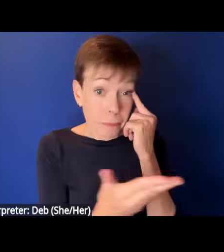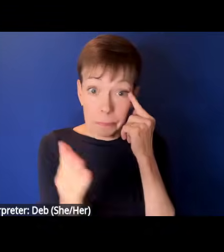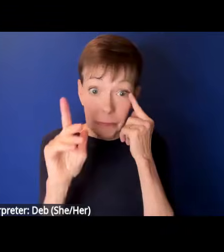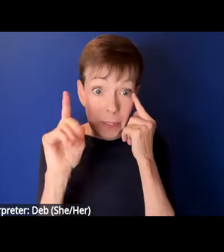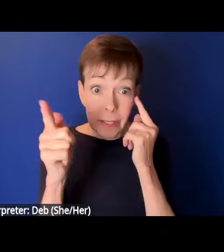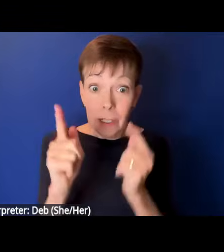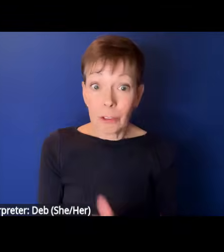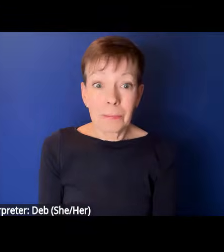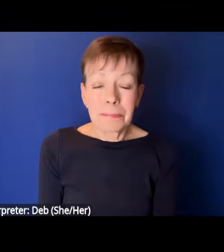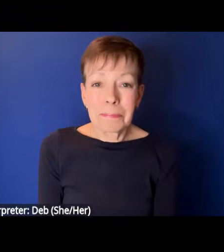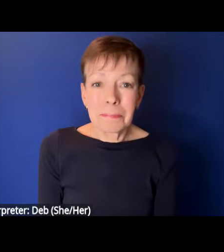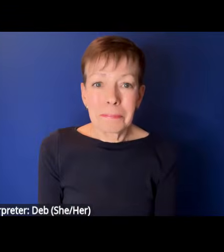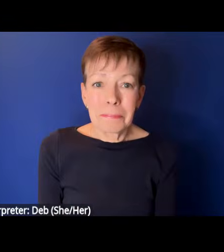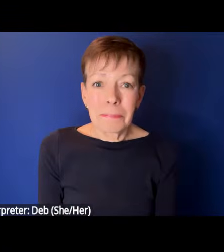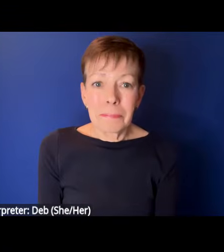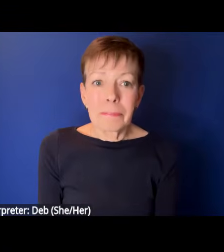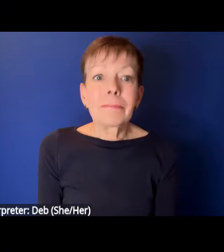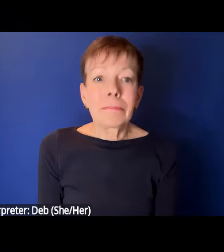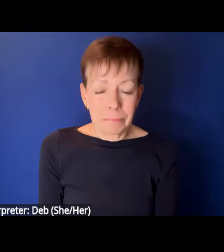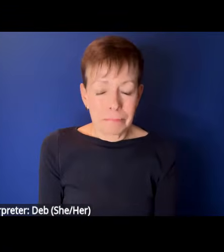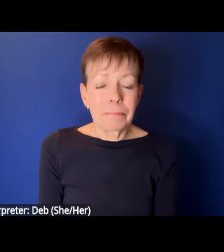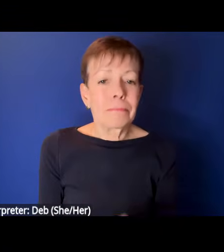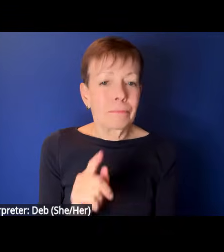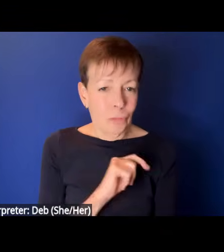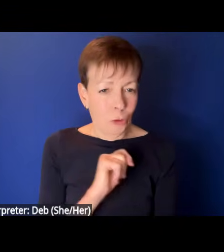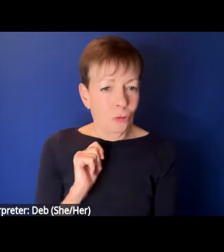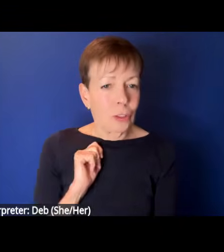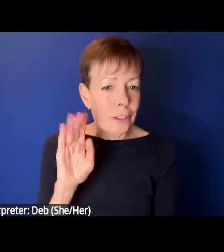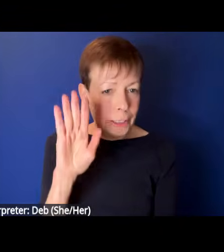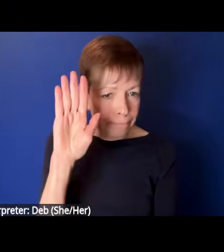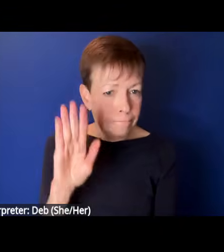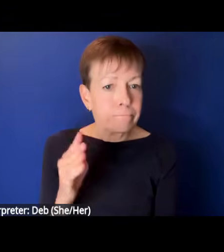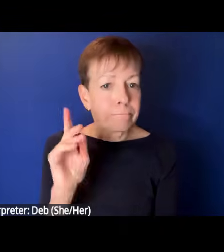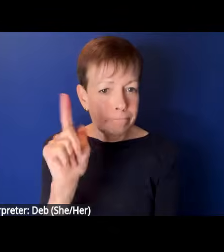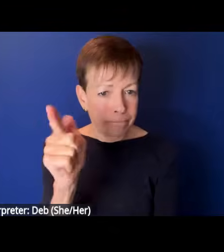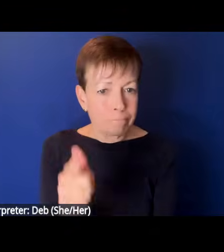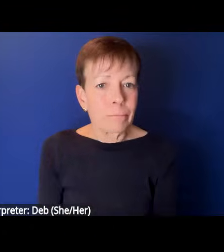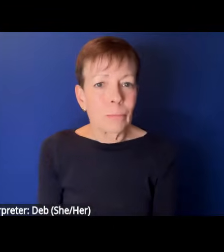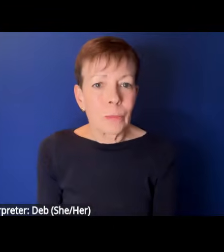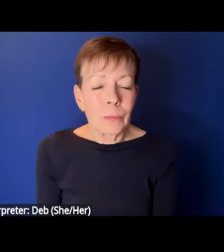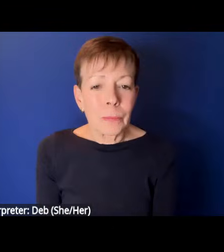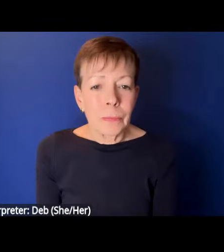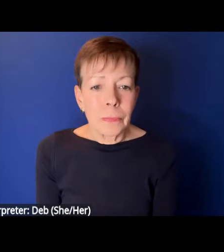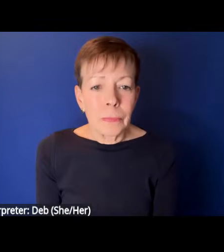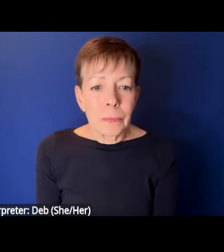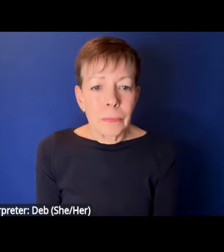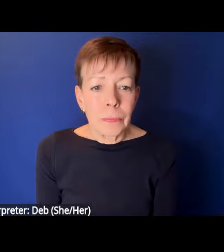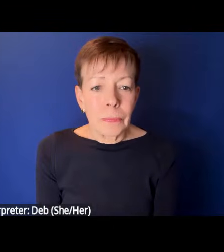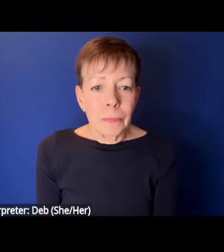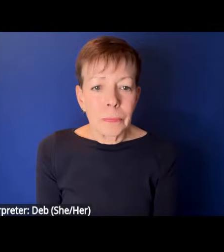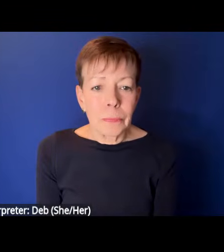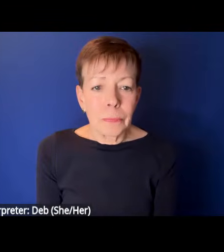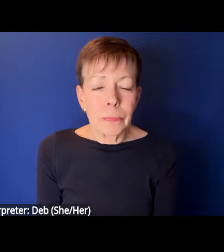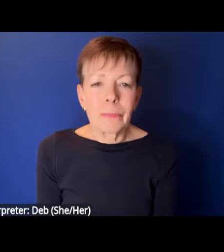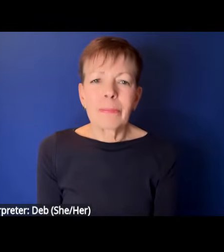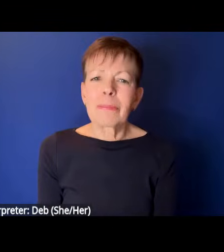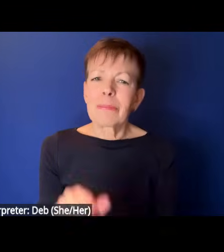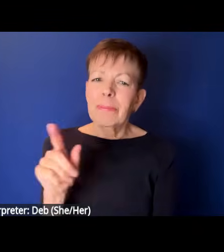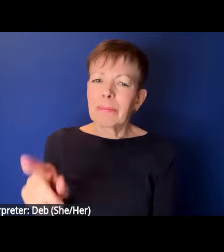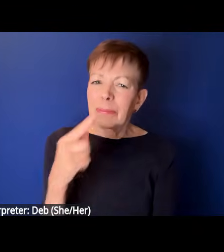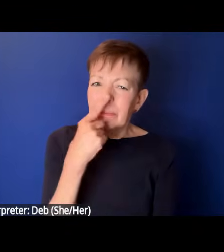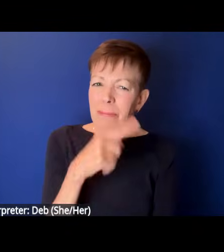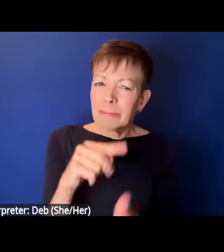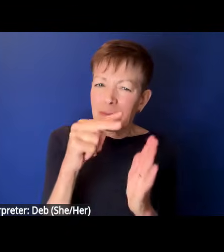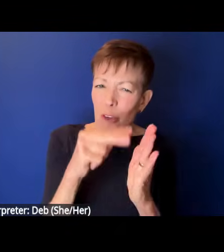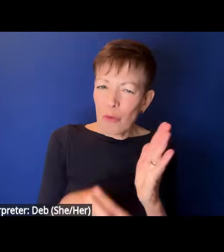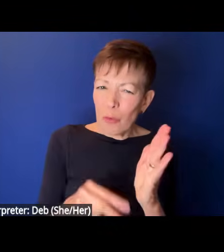second. Trustee Bio? Okay. Okay, and just for clarity, would you mind, trustee Quan, just reading that one more